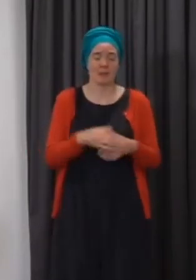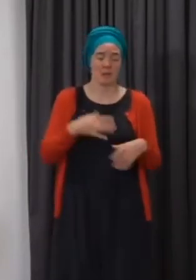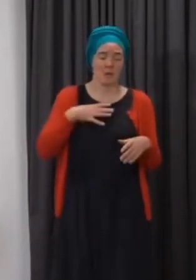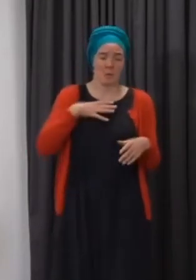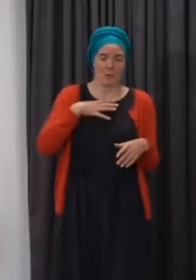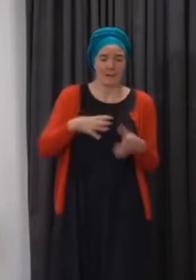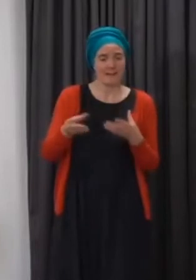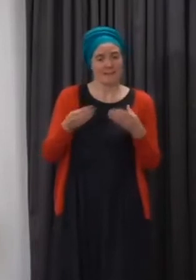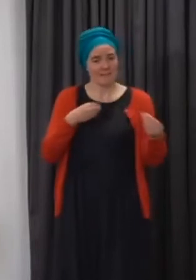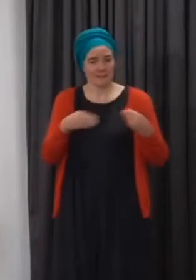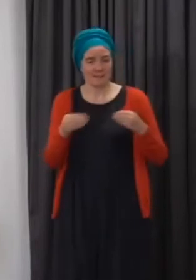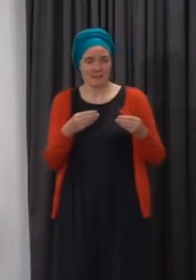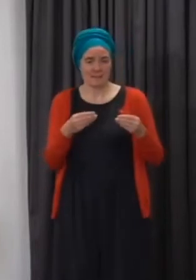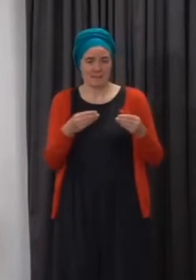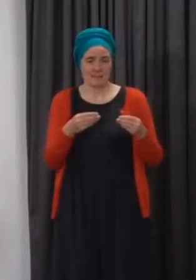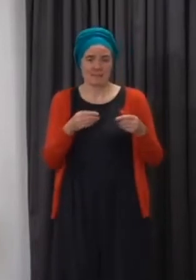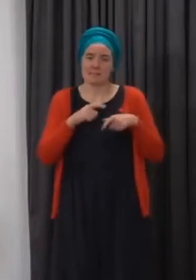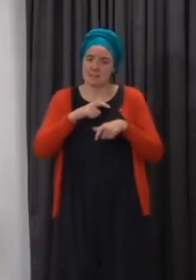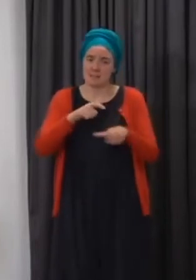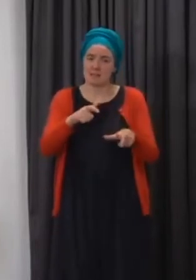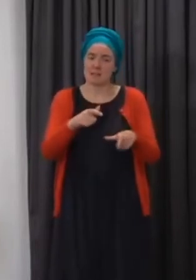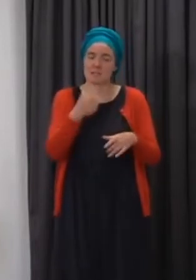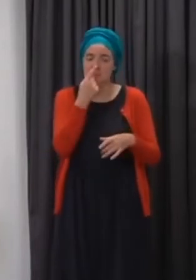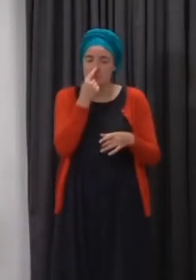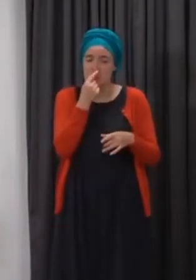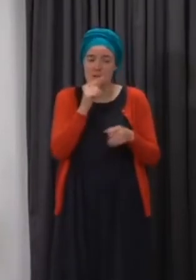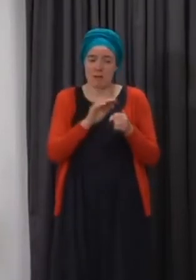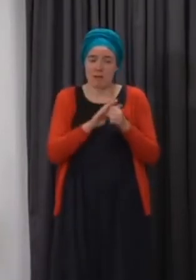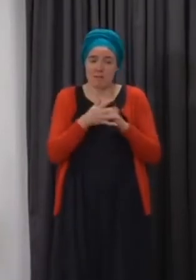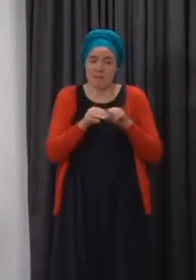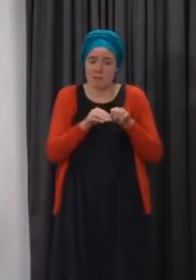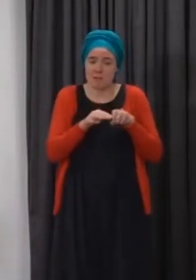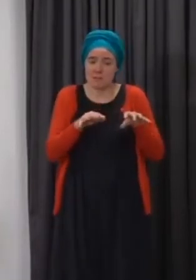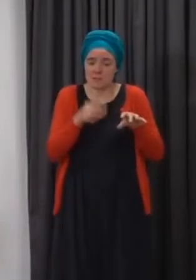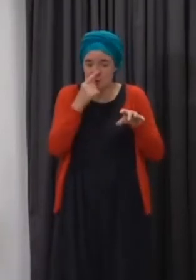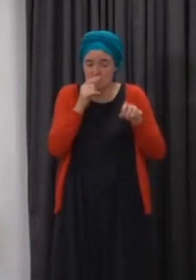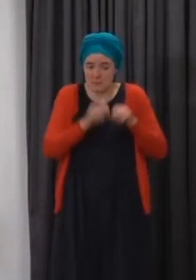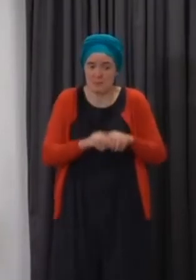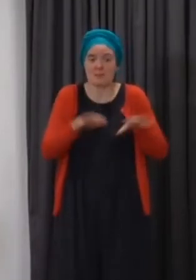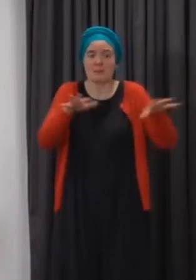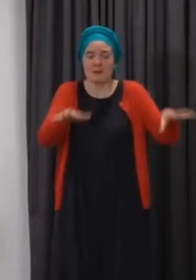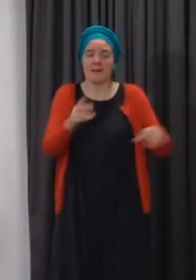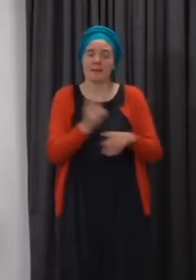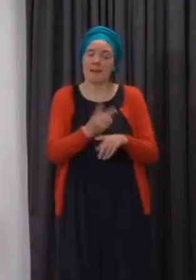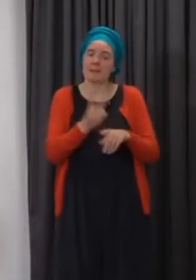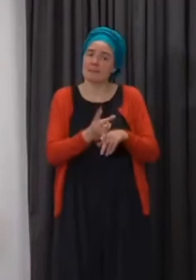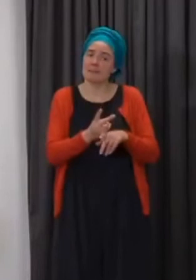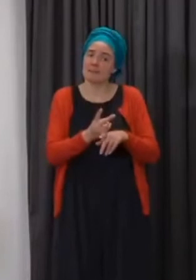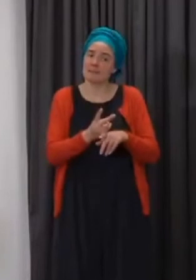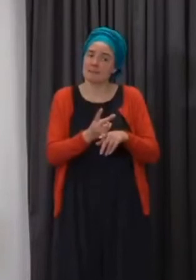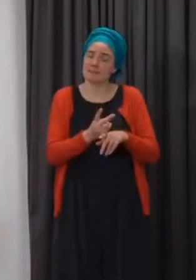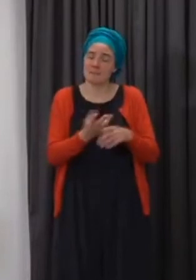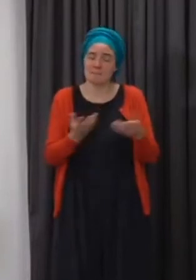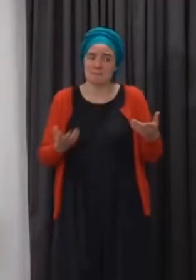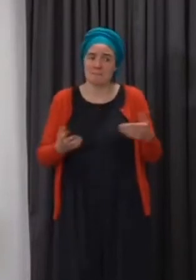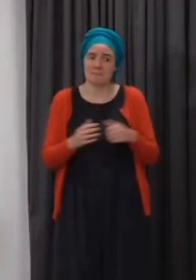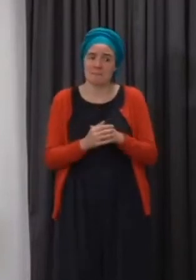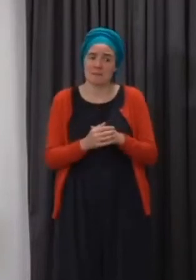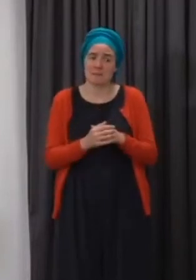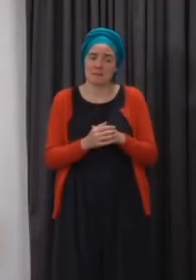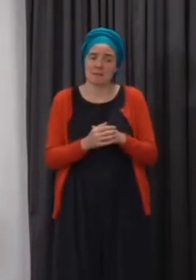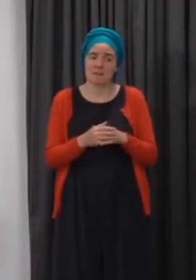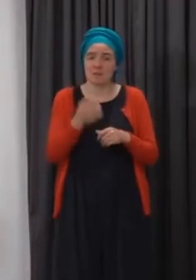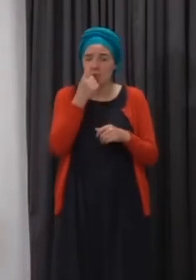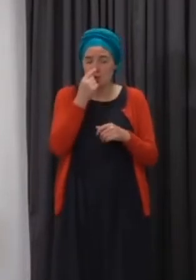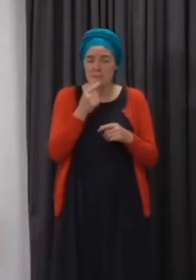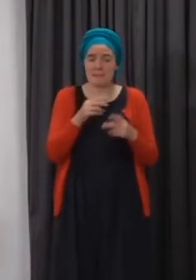of capacity if we see a resurgence of this virus, because over the course of the months to come, there is absolute potential to see a second